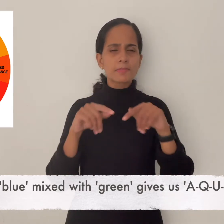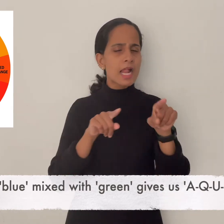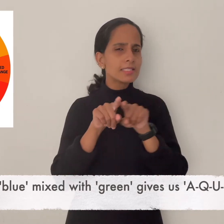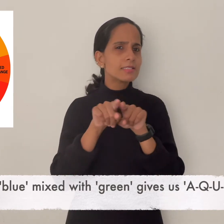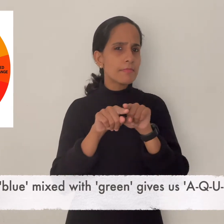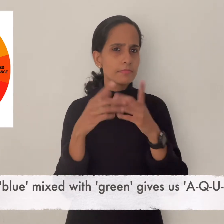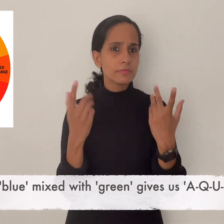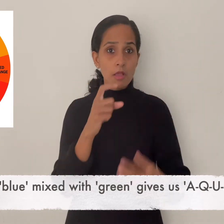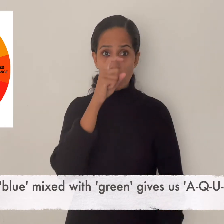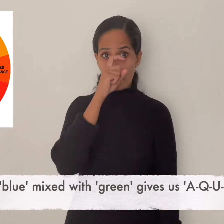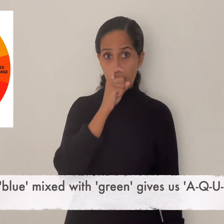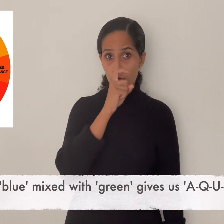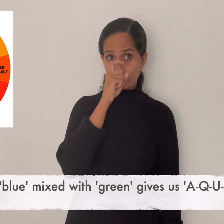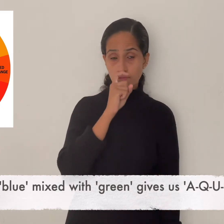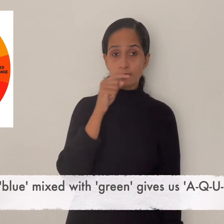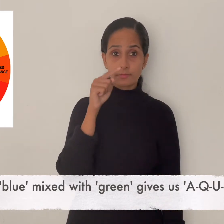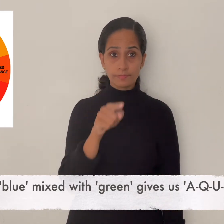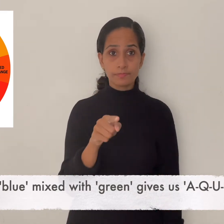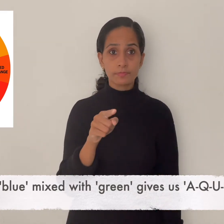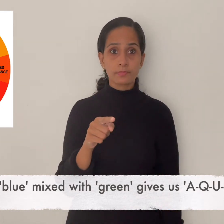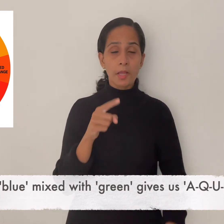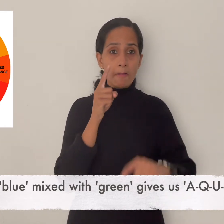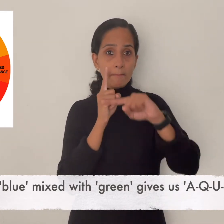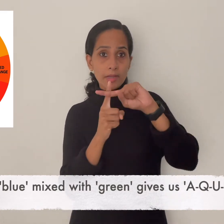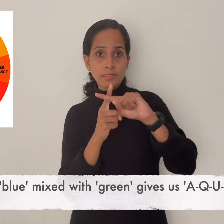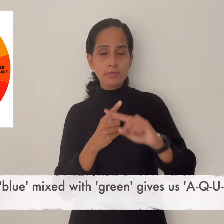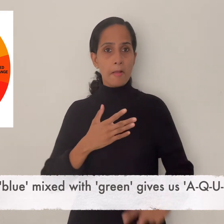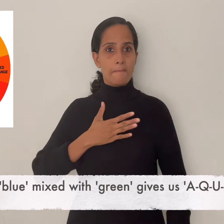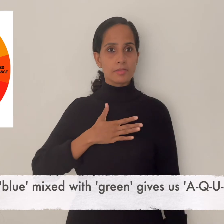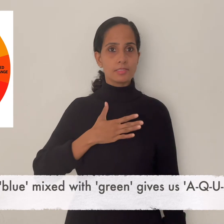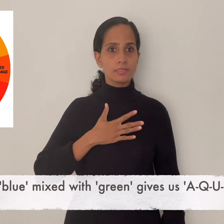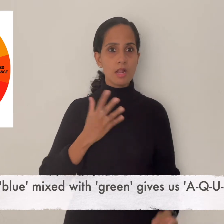And when blue is mixed with green,